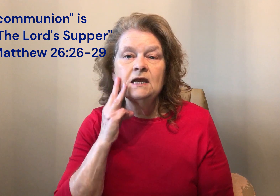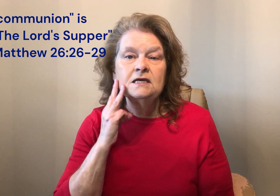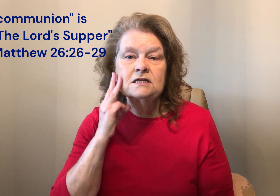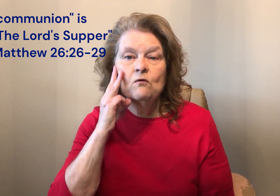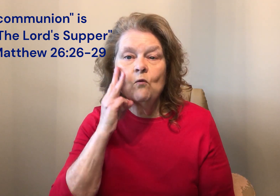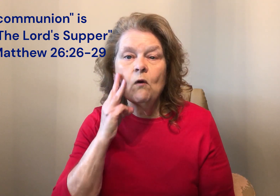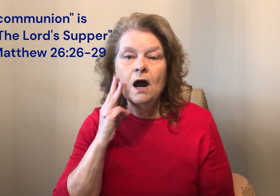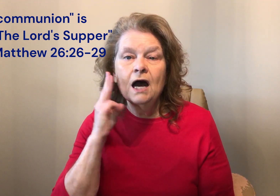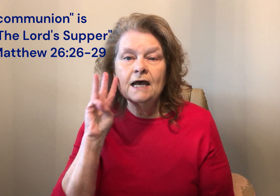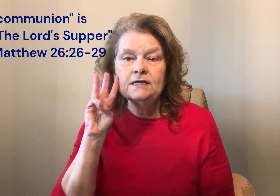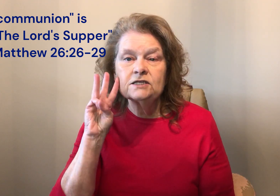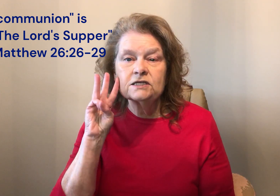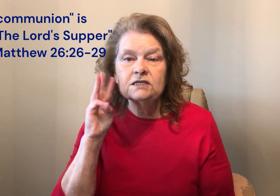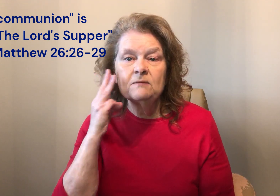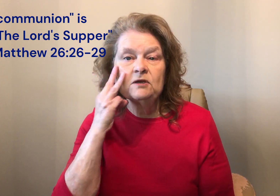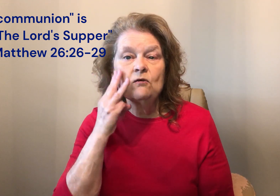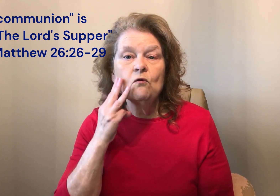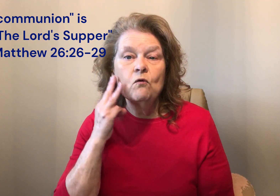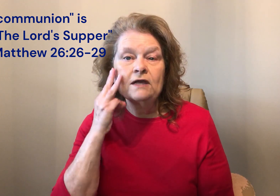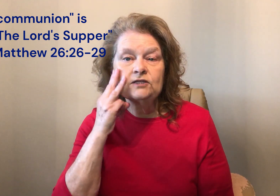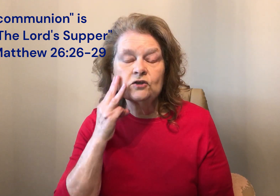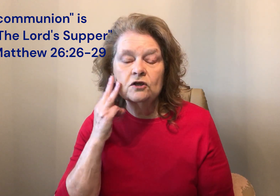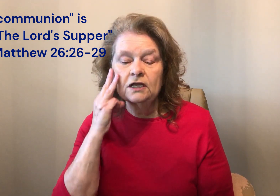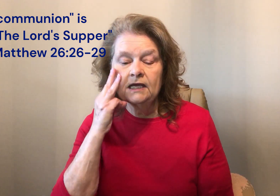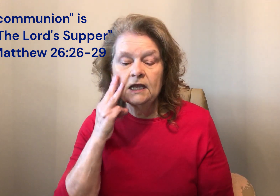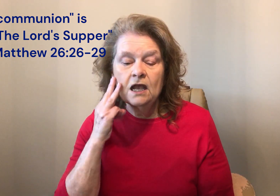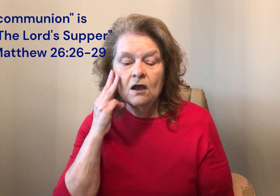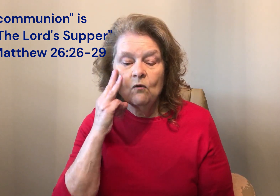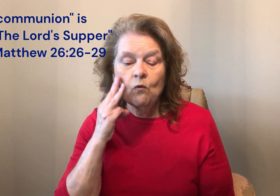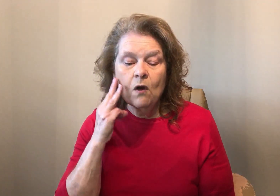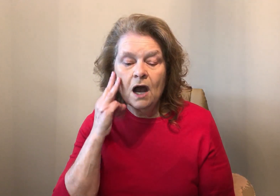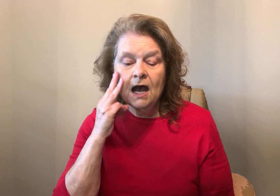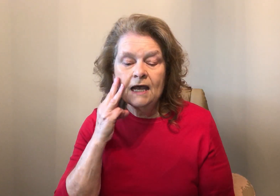So wine, just a W, encircle it. Wine